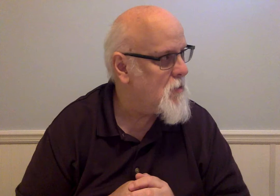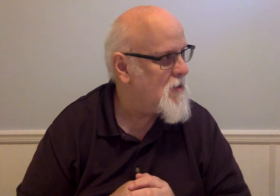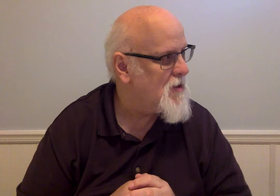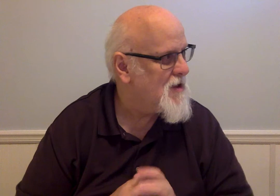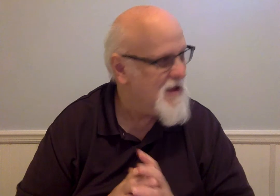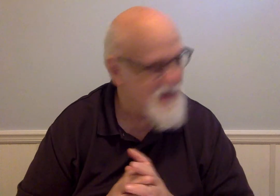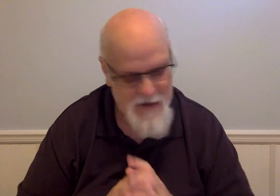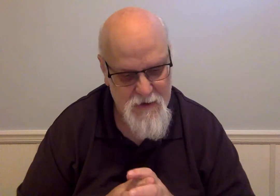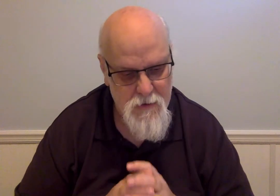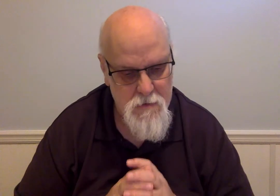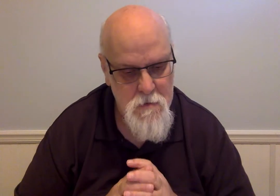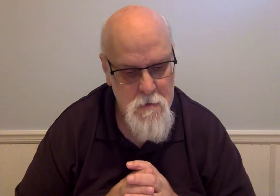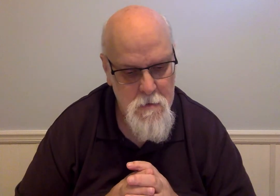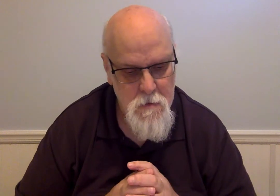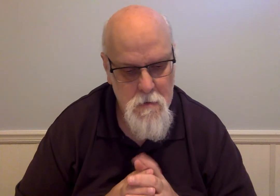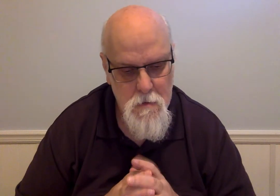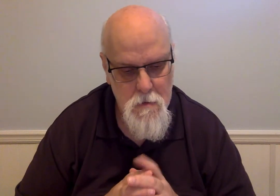act like you're sitting.